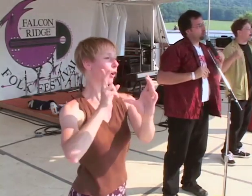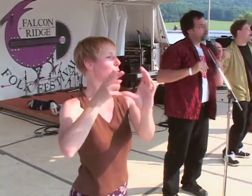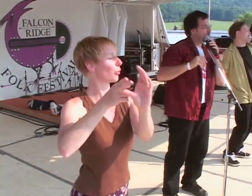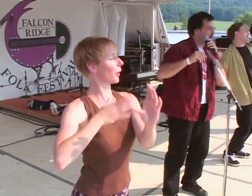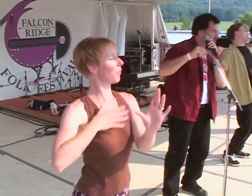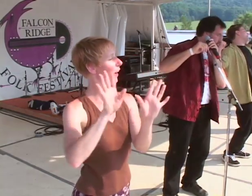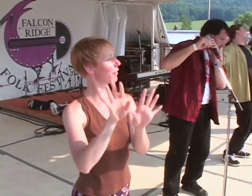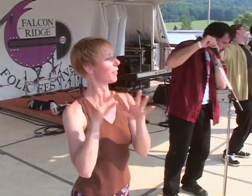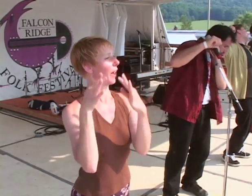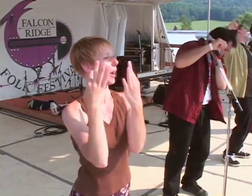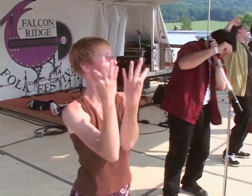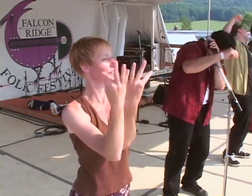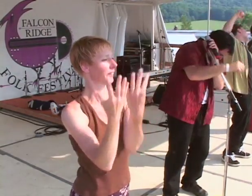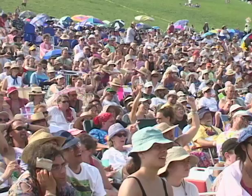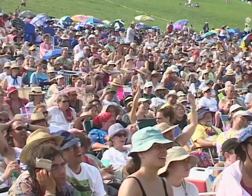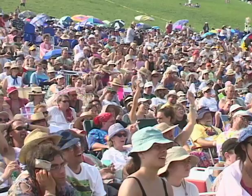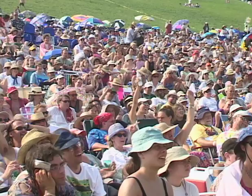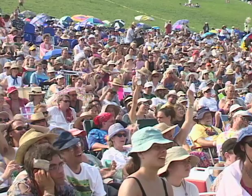kin.